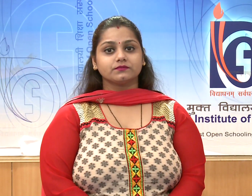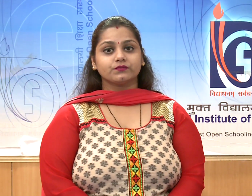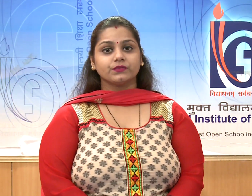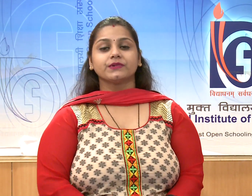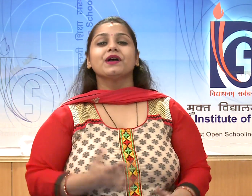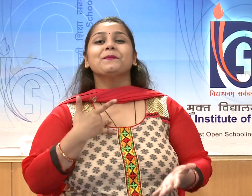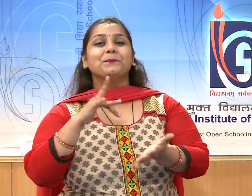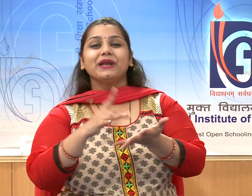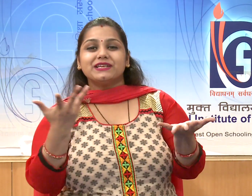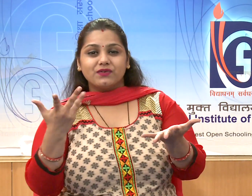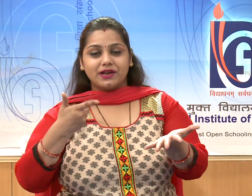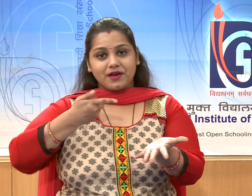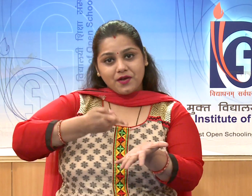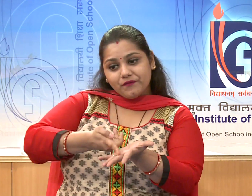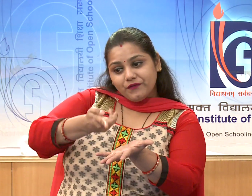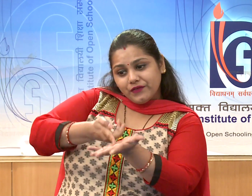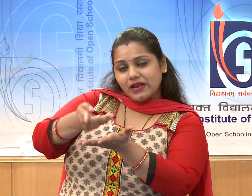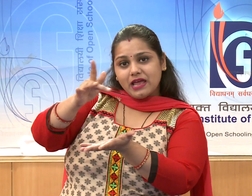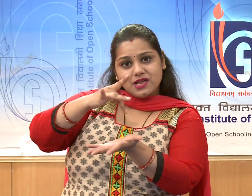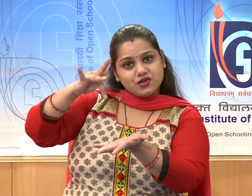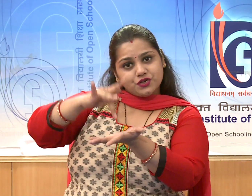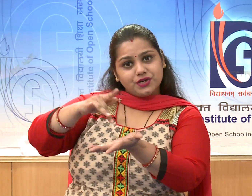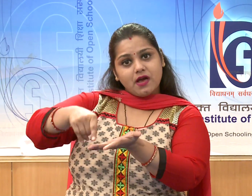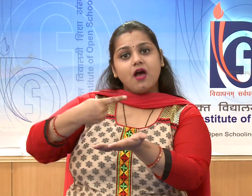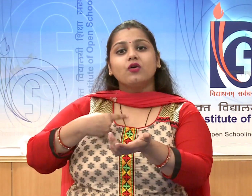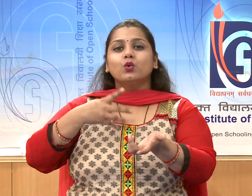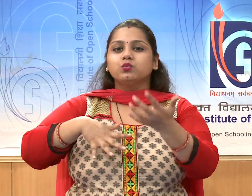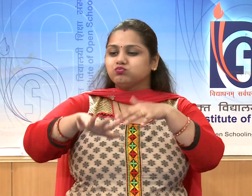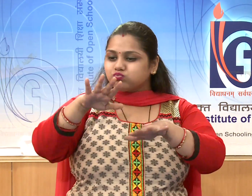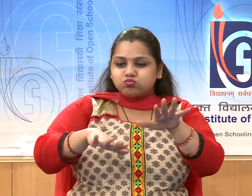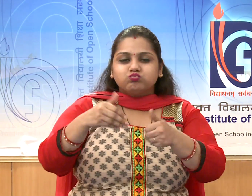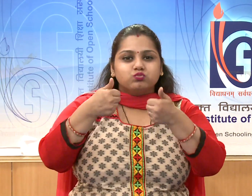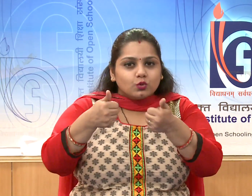of the village continued largely undisturbed.